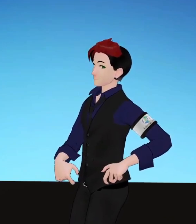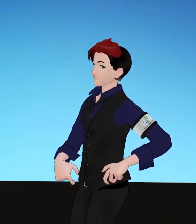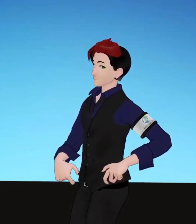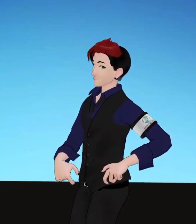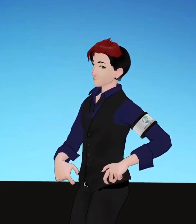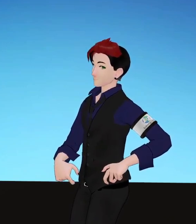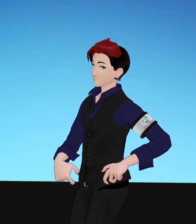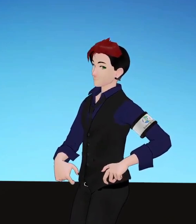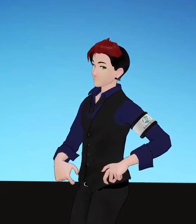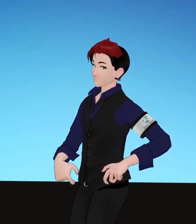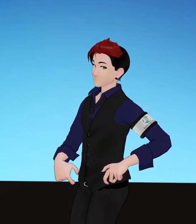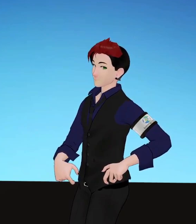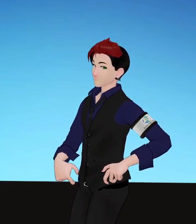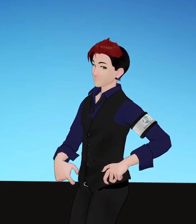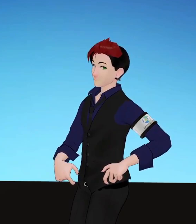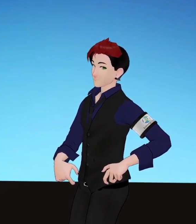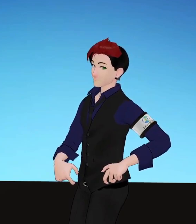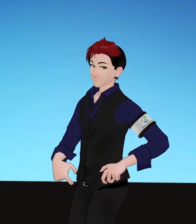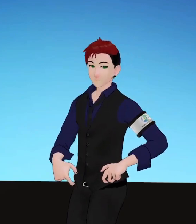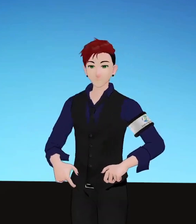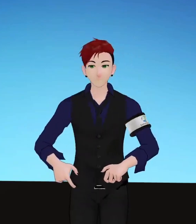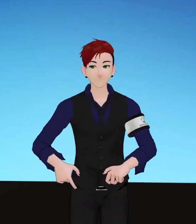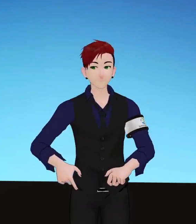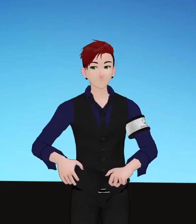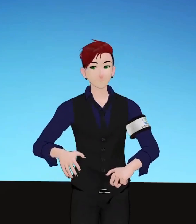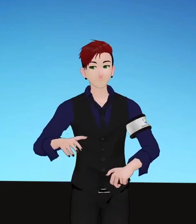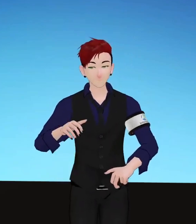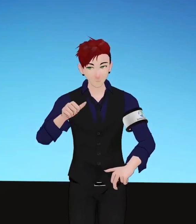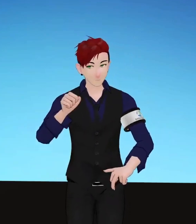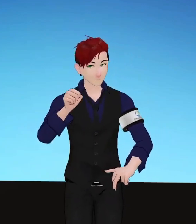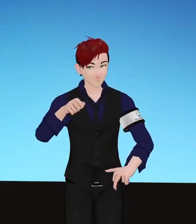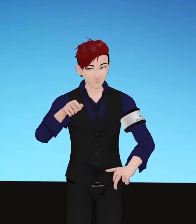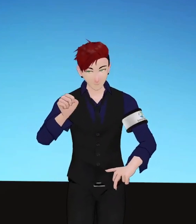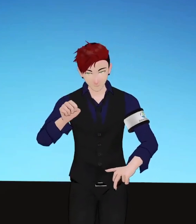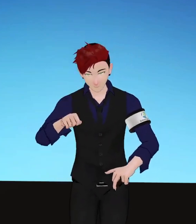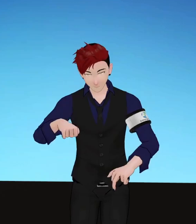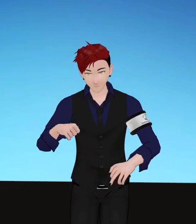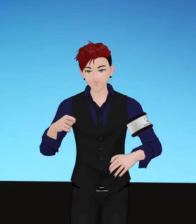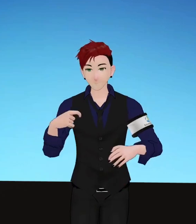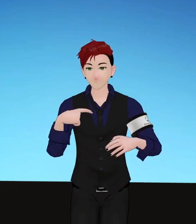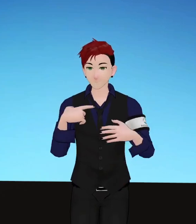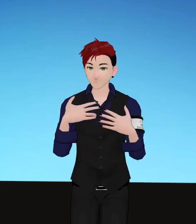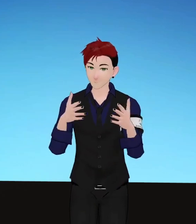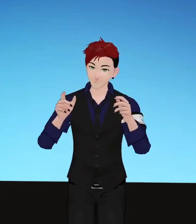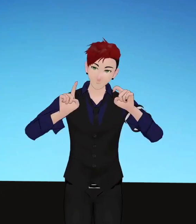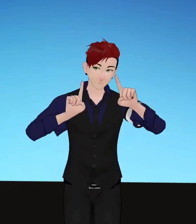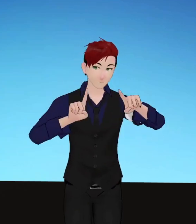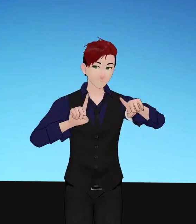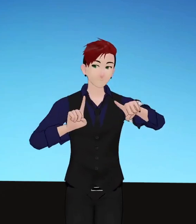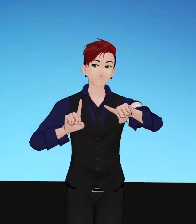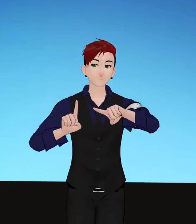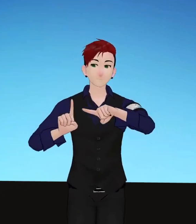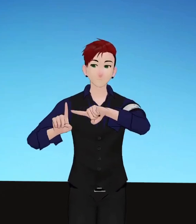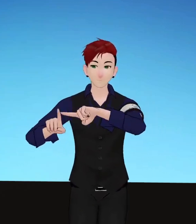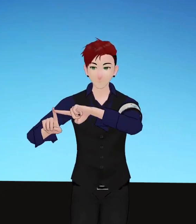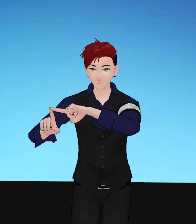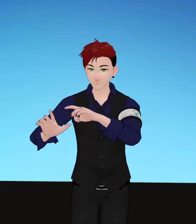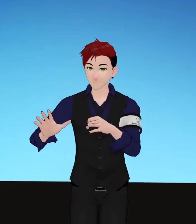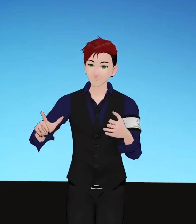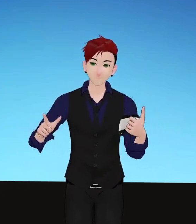Next question is, have you gone to deaf events? Yes, I have gone to plenty. When I was first learning it in virtual reality,